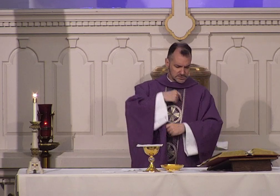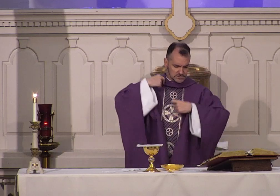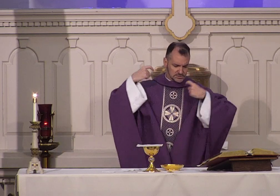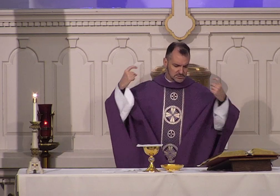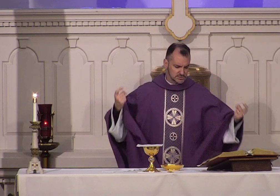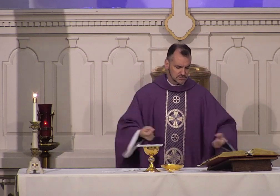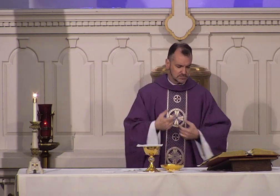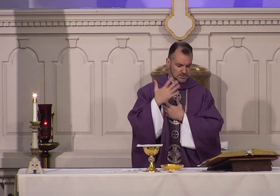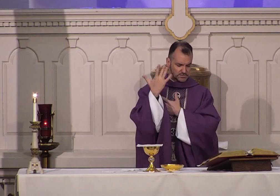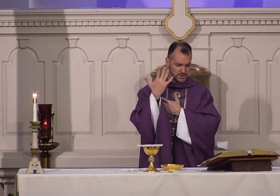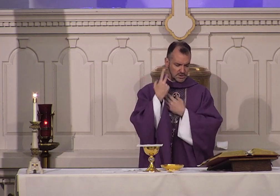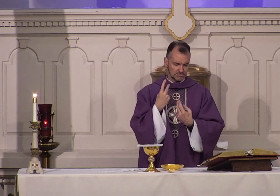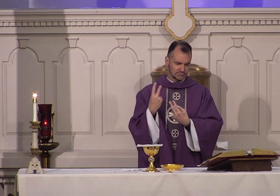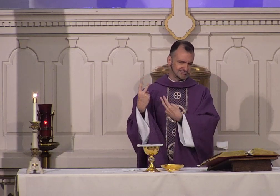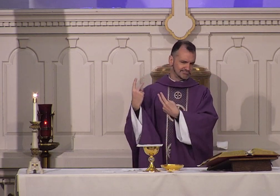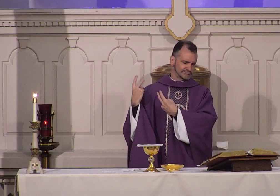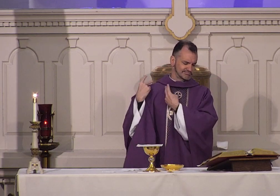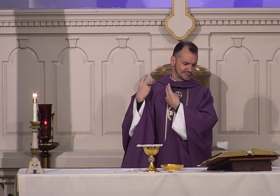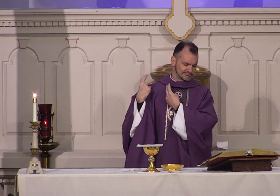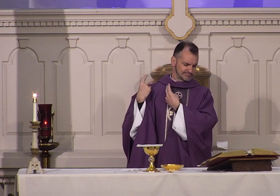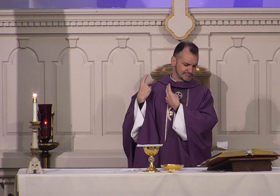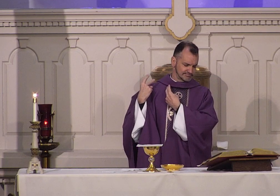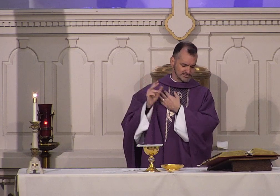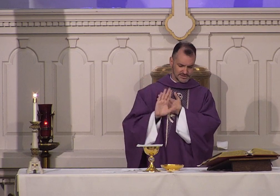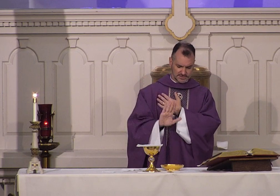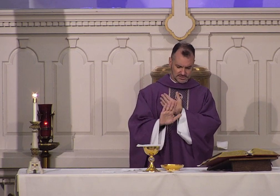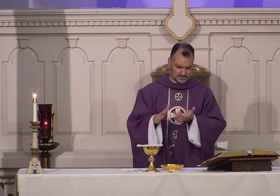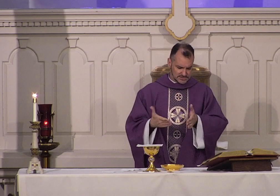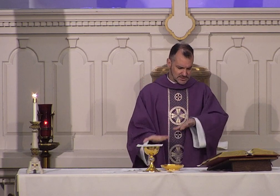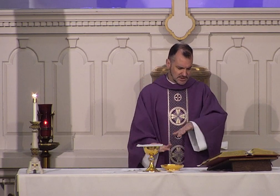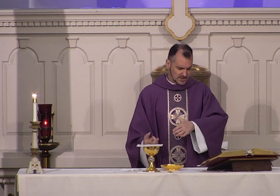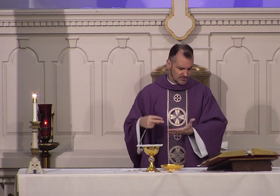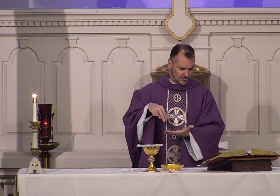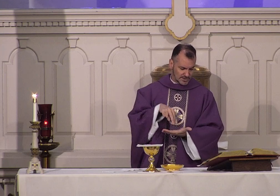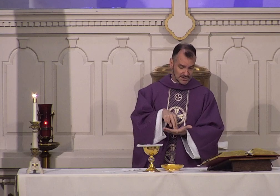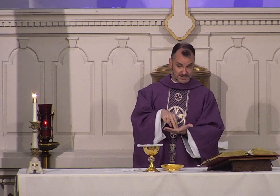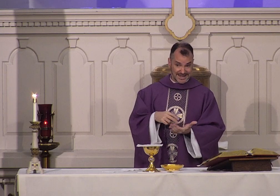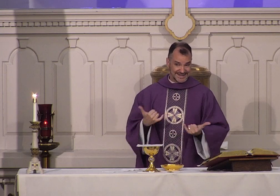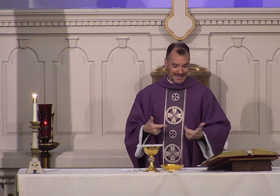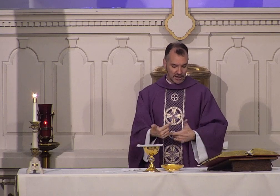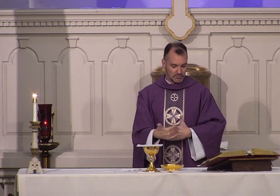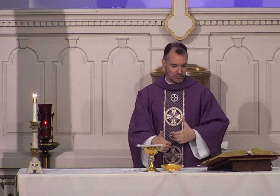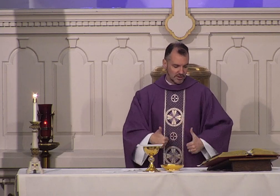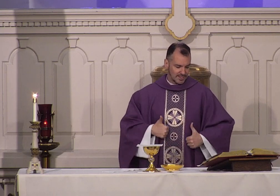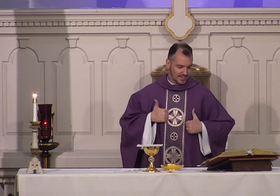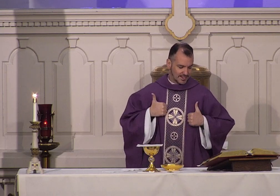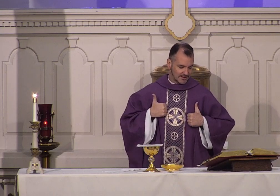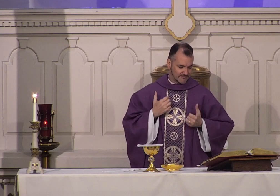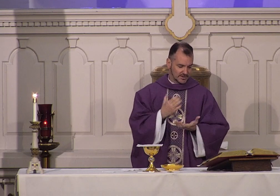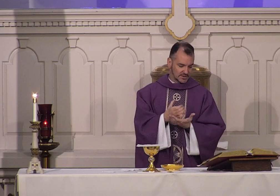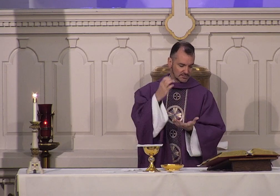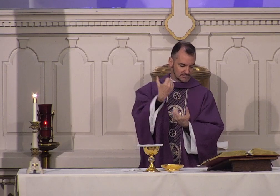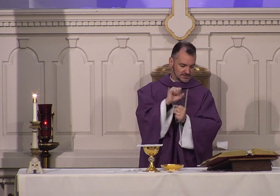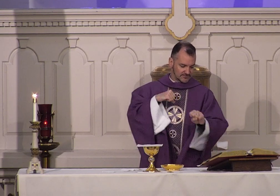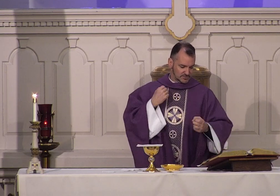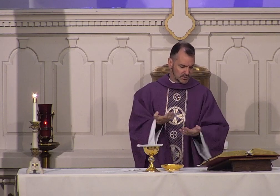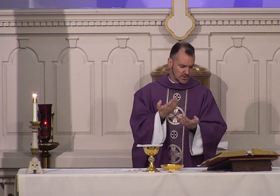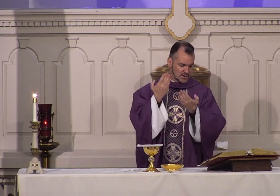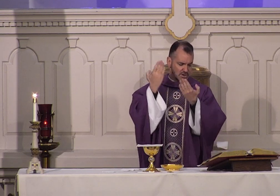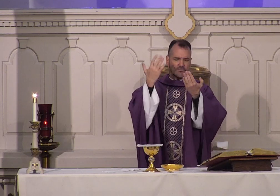Therefore, as we celebrate the memorial of his death and resurrection, we offer you, Lord, the bread of life and the chalice